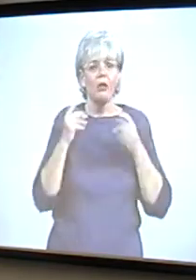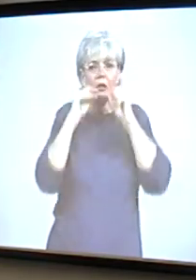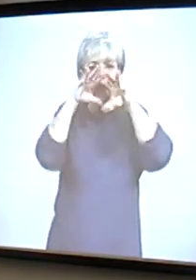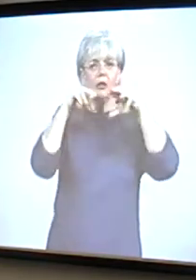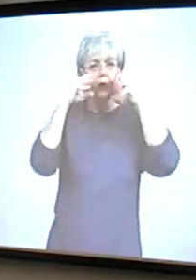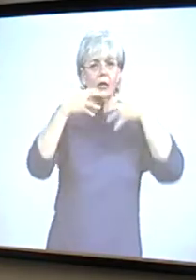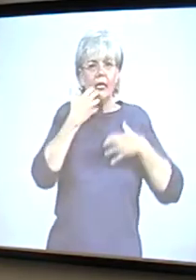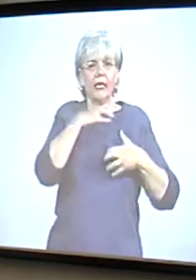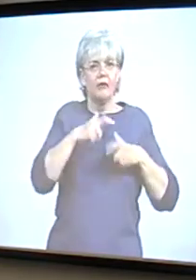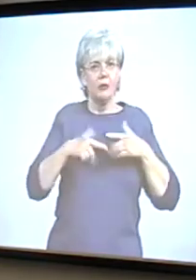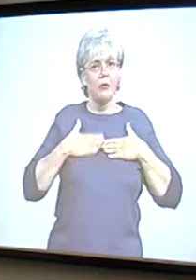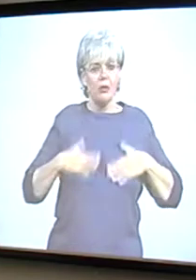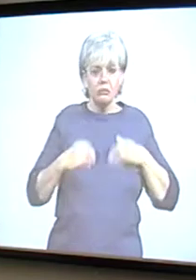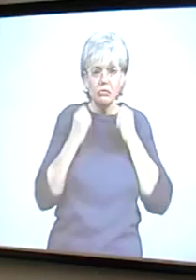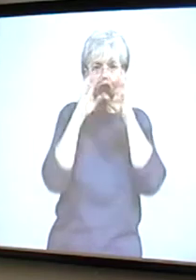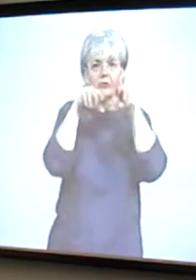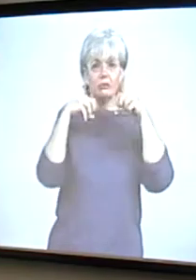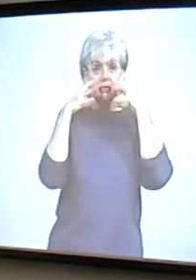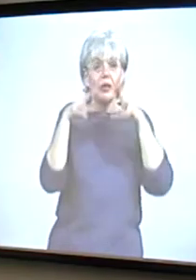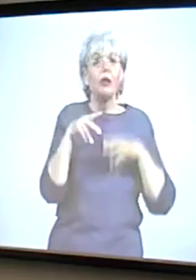Dogs' noses never get frozen.